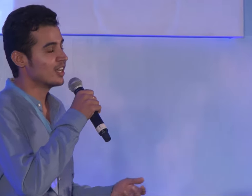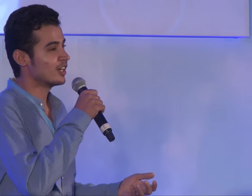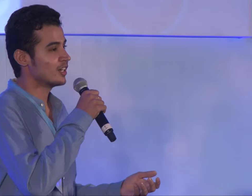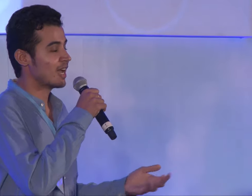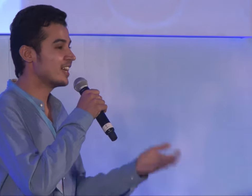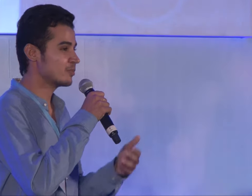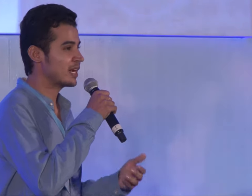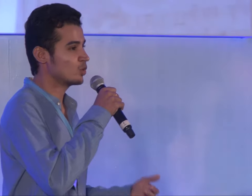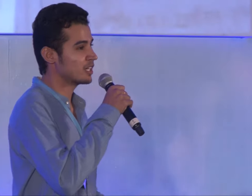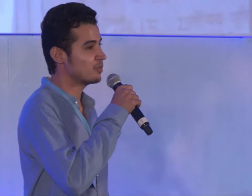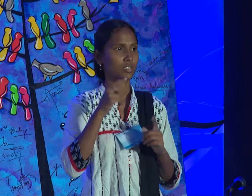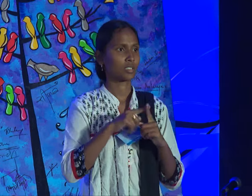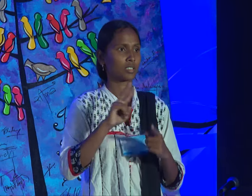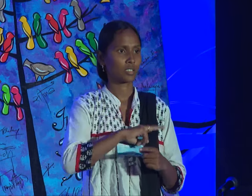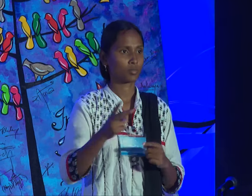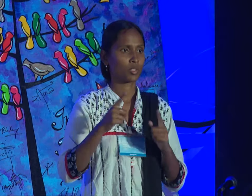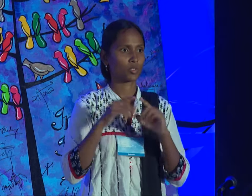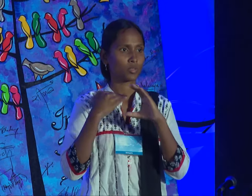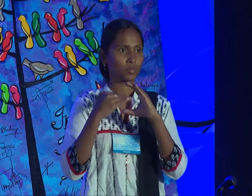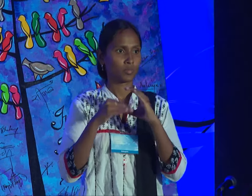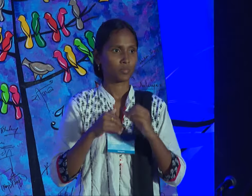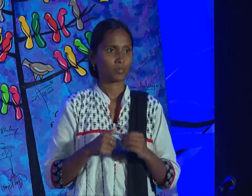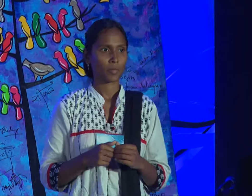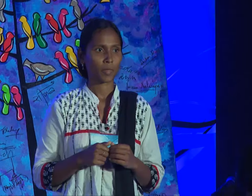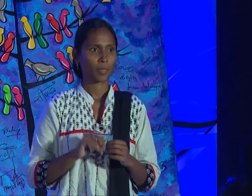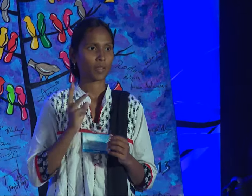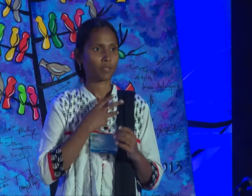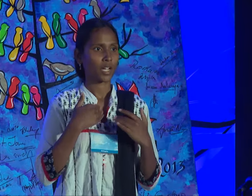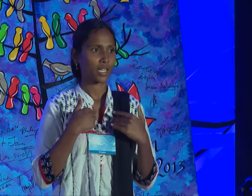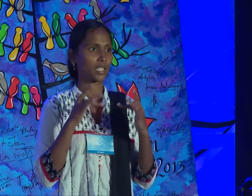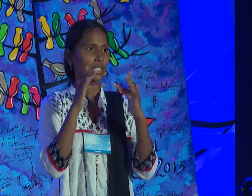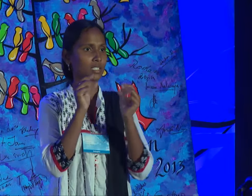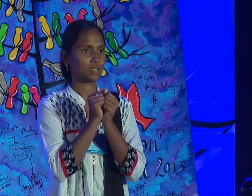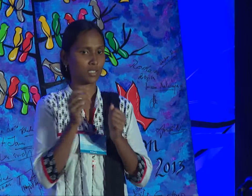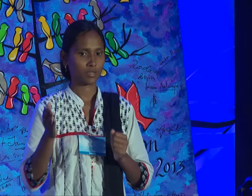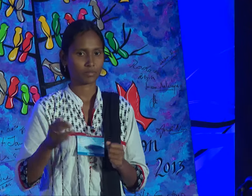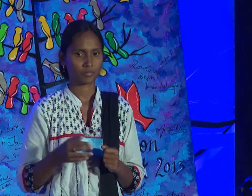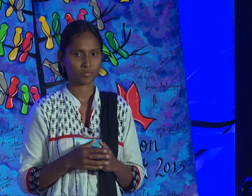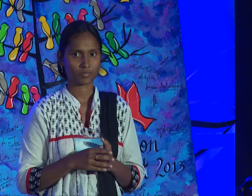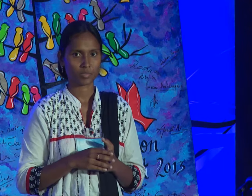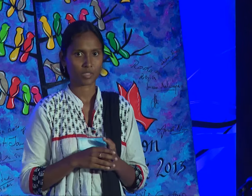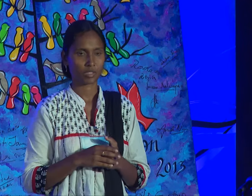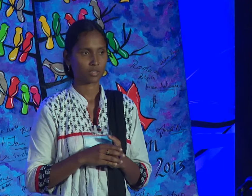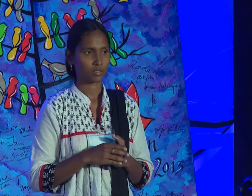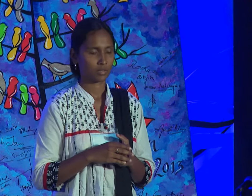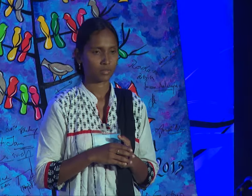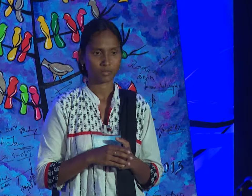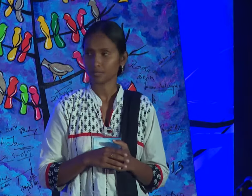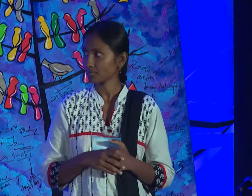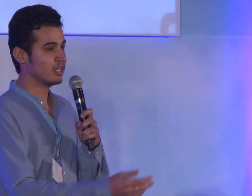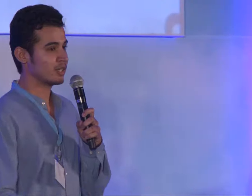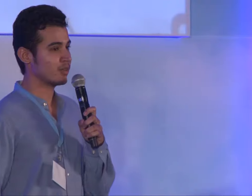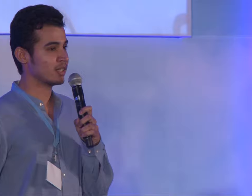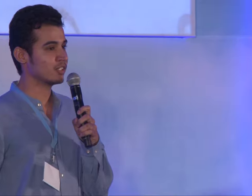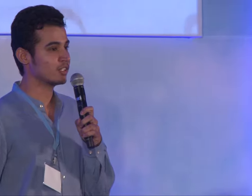journalist had replied to our email. And we got in touch with him. And because I was in Delhi and they were in Ahmedabad, I